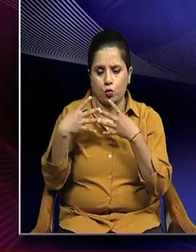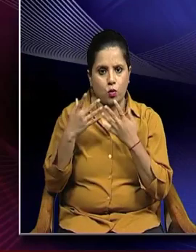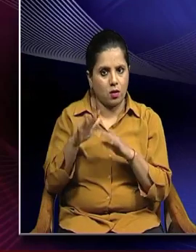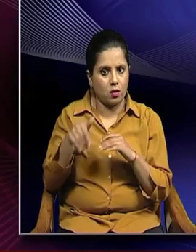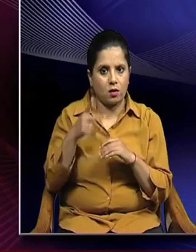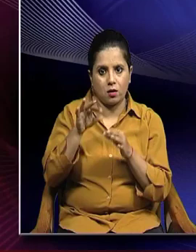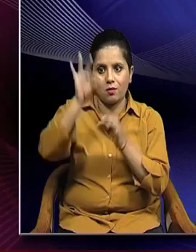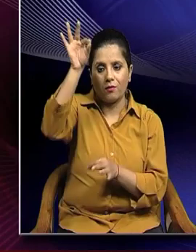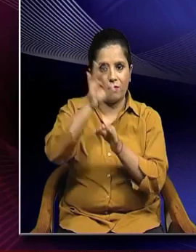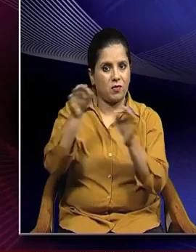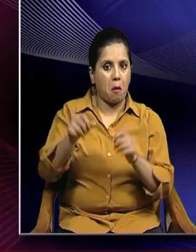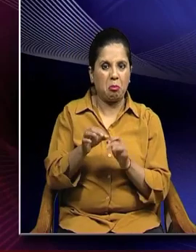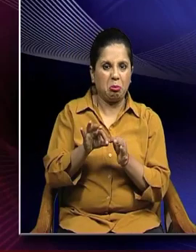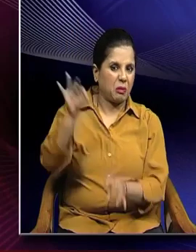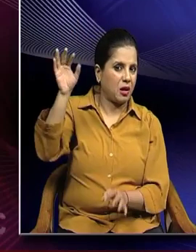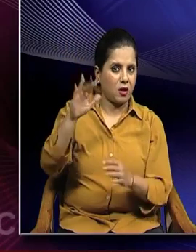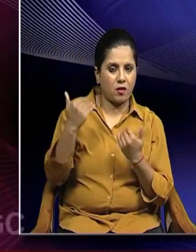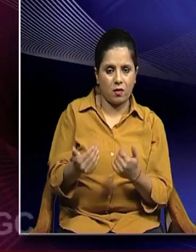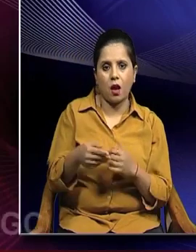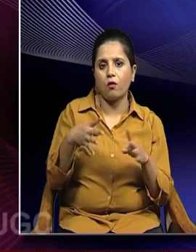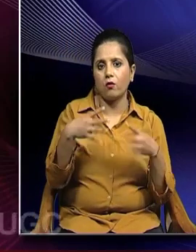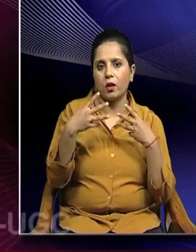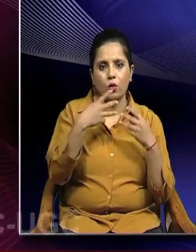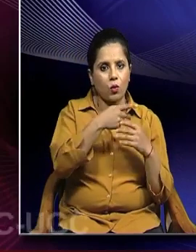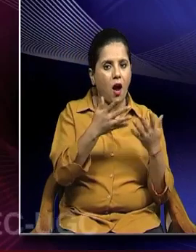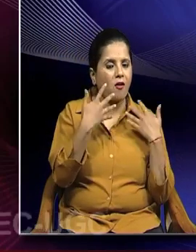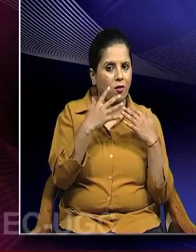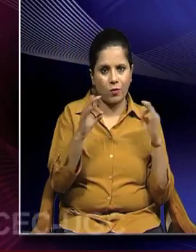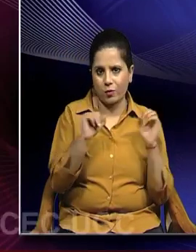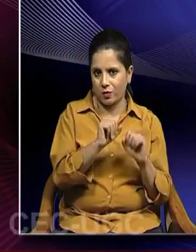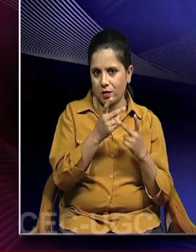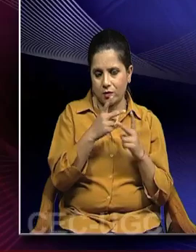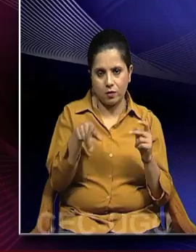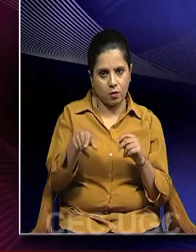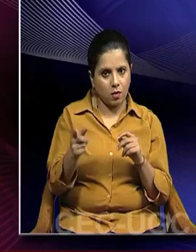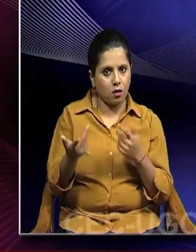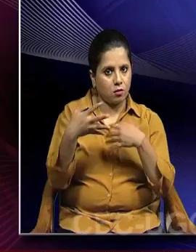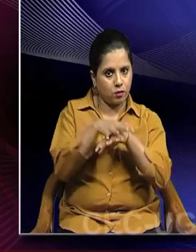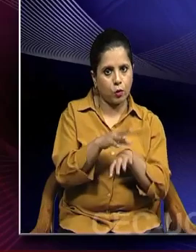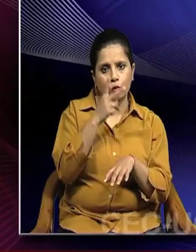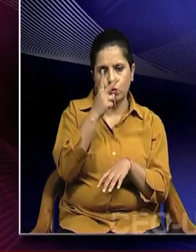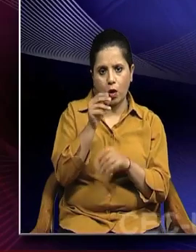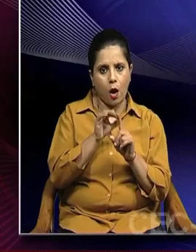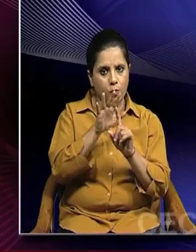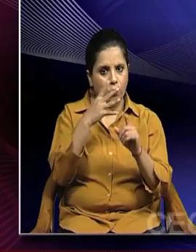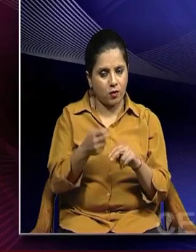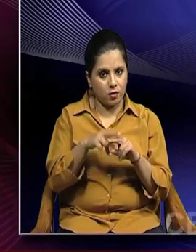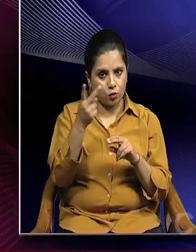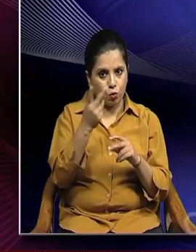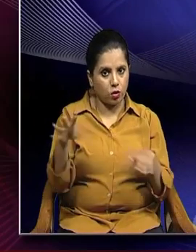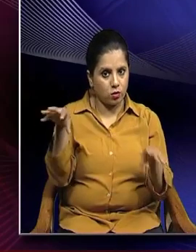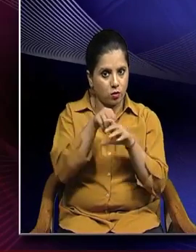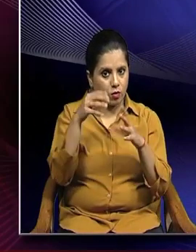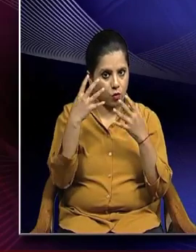size is going to be bigger than that of window. So there is a need to integrate the two approaches. If we combine them